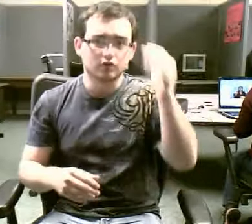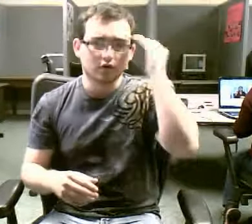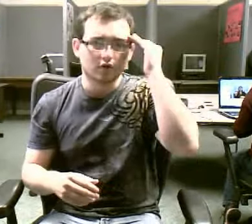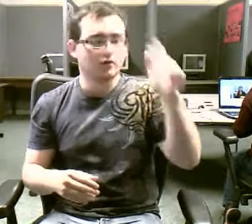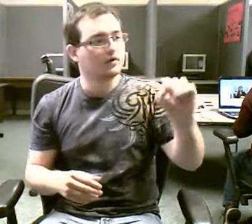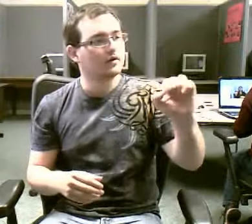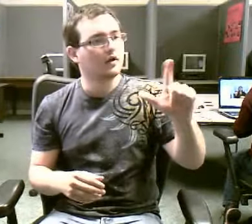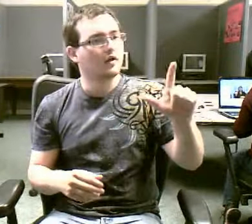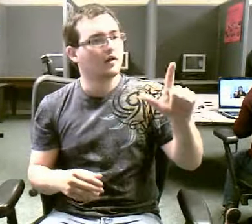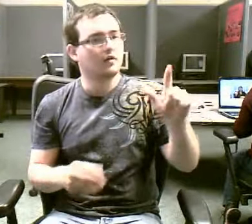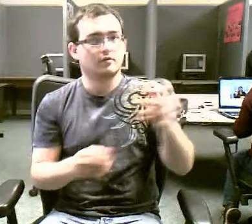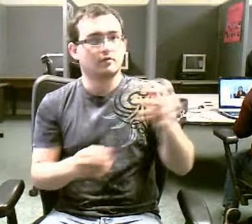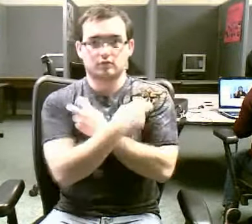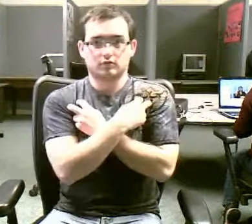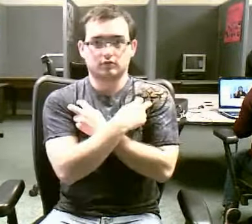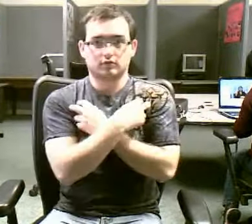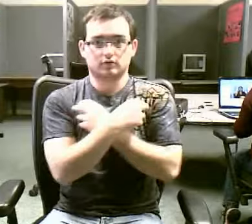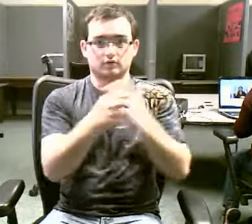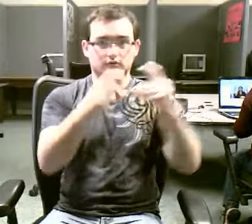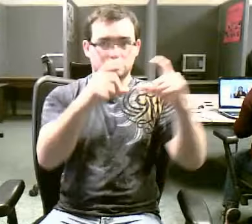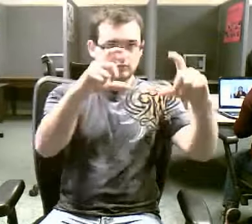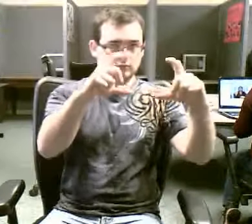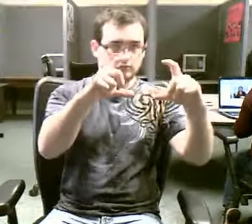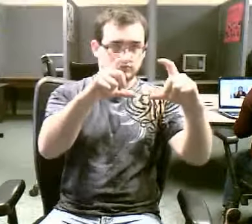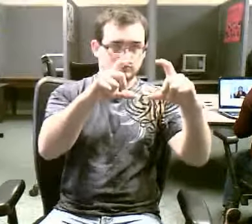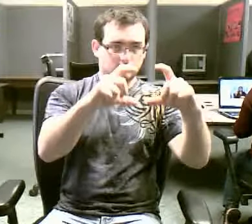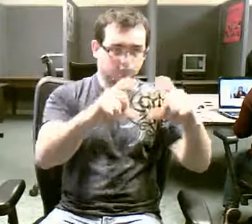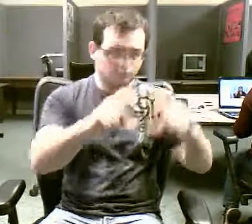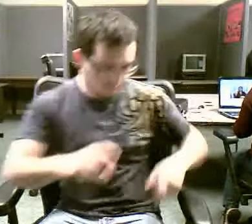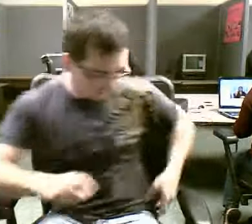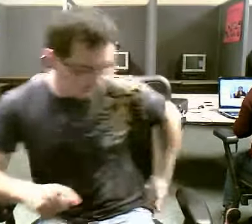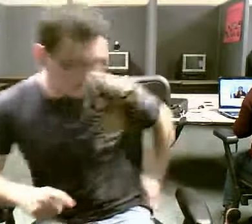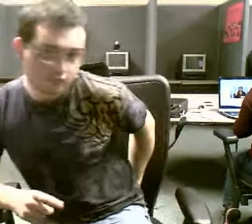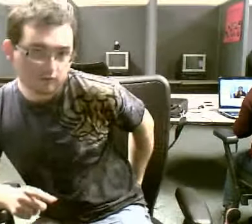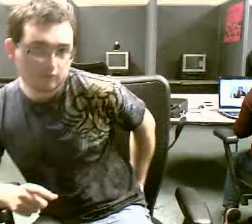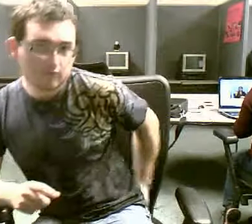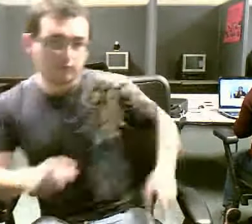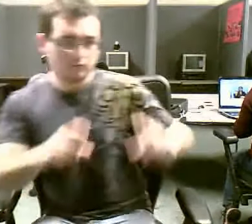5. Coccygeal vertebrae, 4 bones.